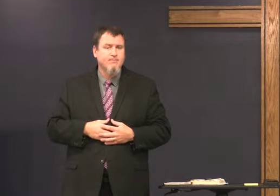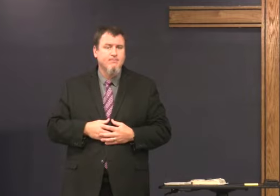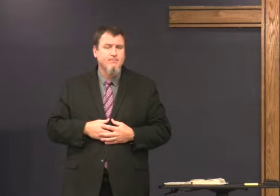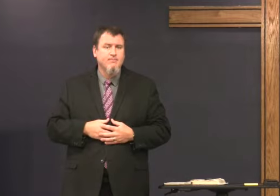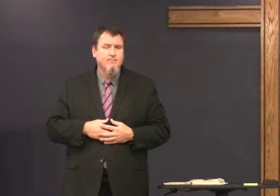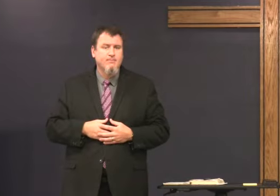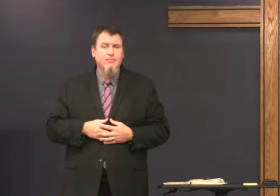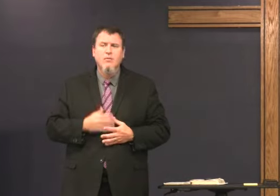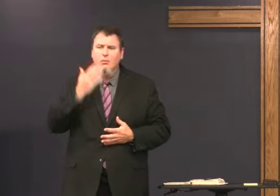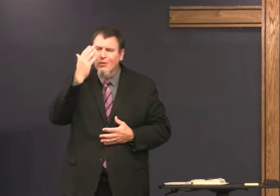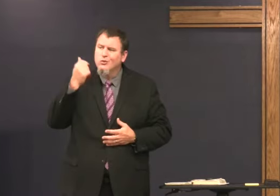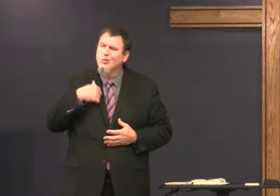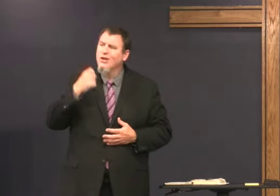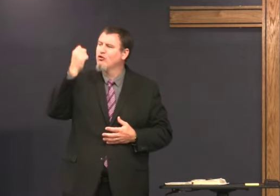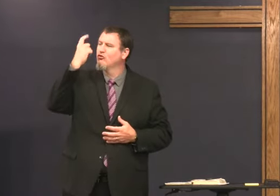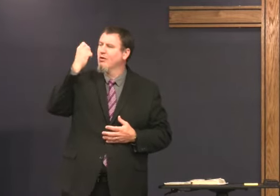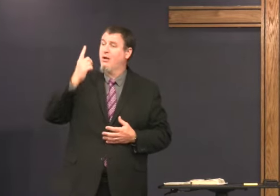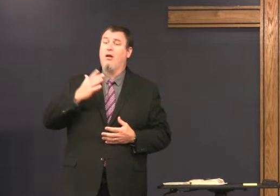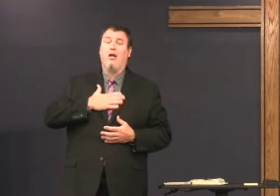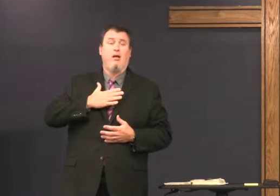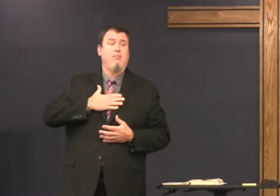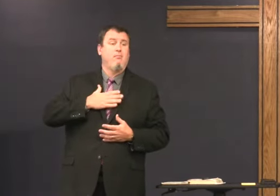to be willing to do that.